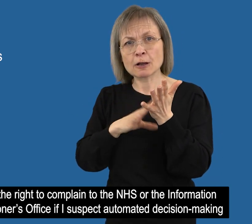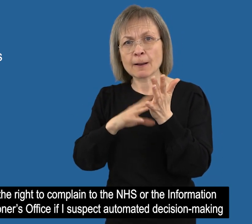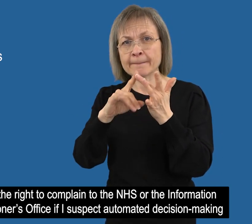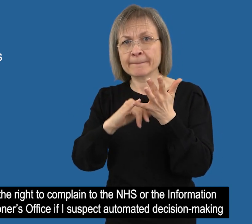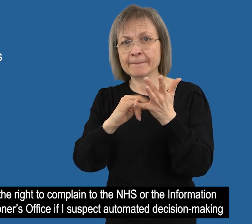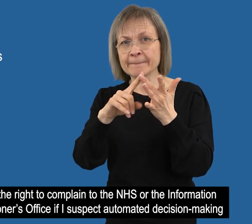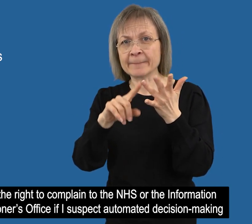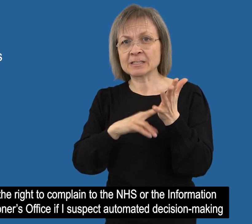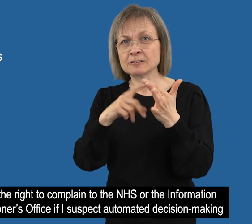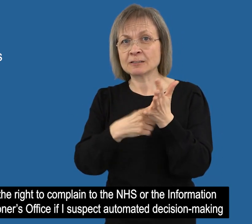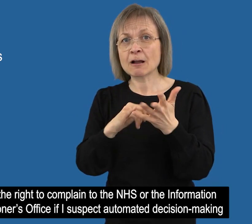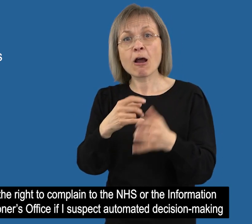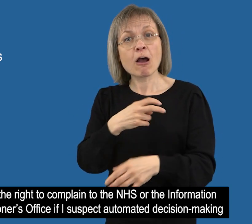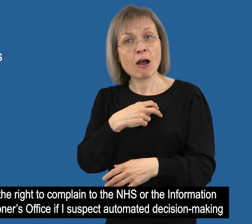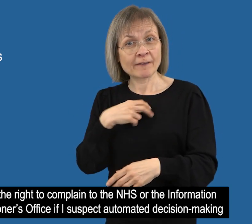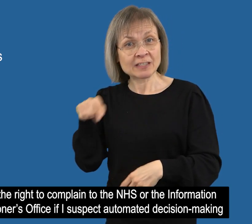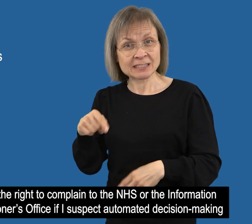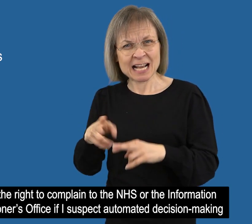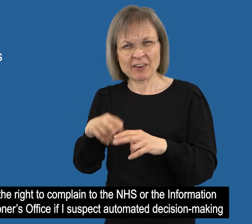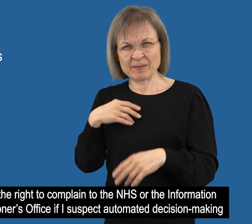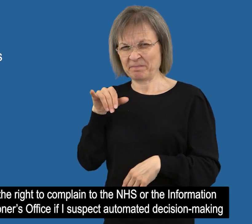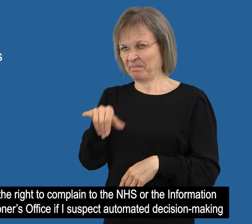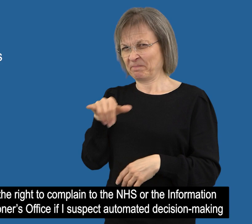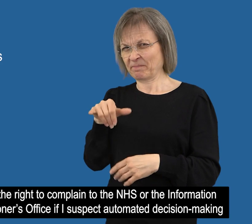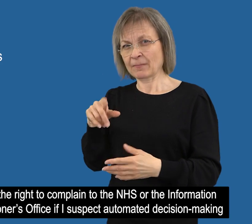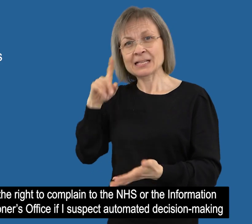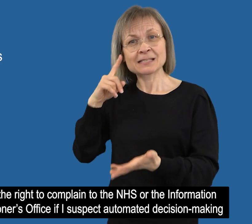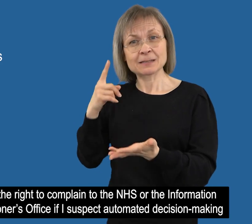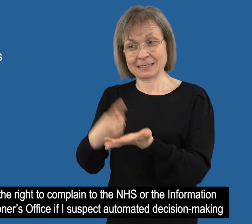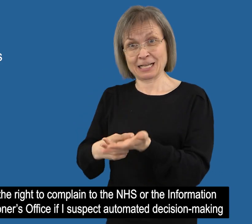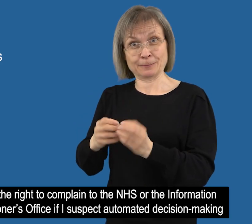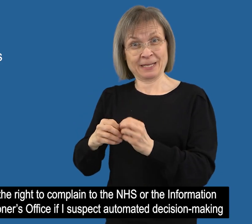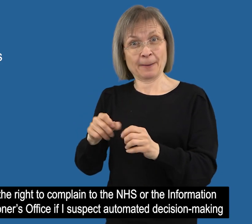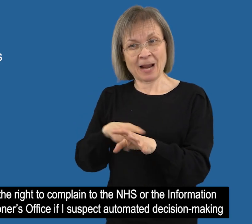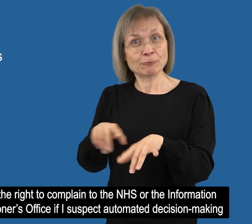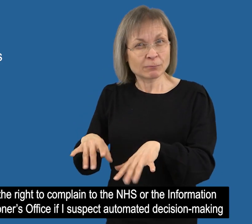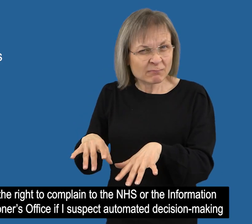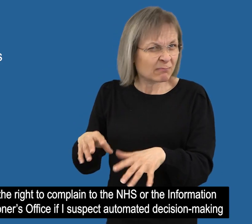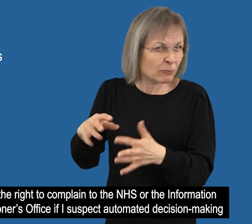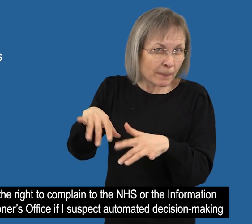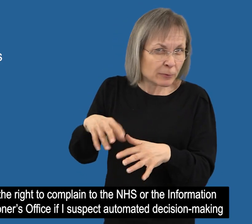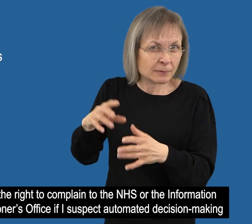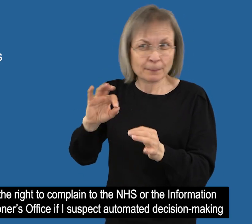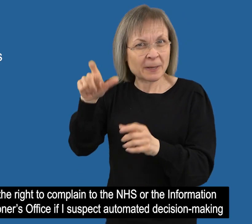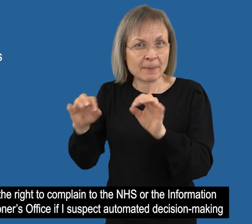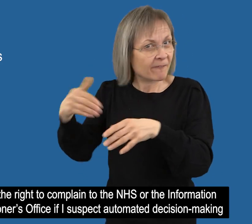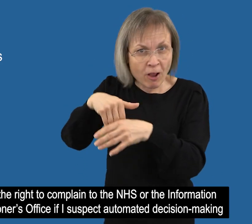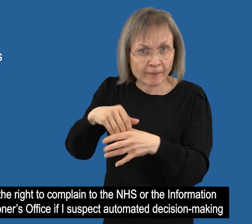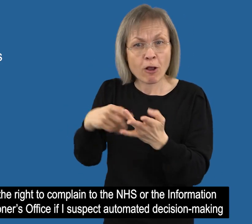I have the right to complain to the NHS or the Information Commissioner's Office if I suspect automated decision-making or profiling